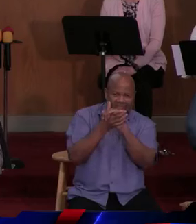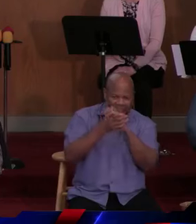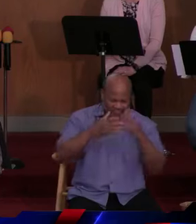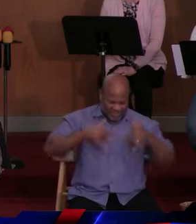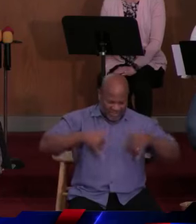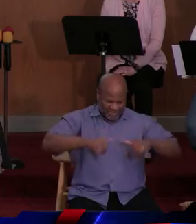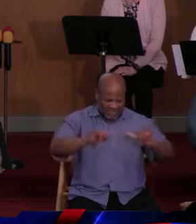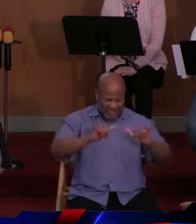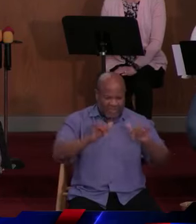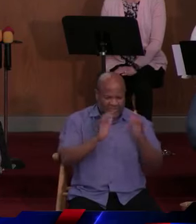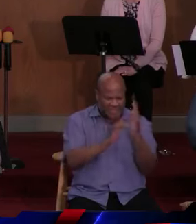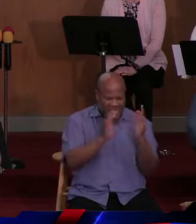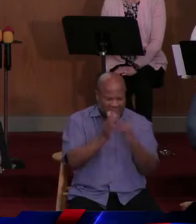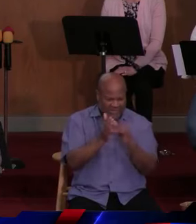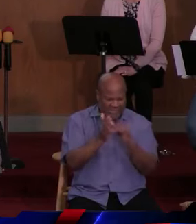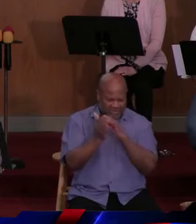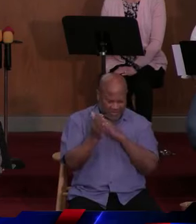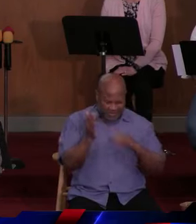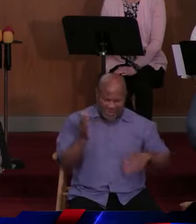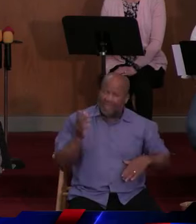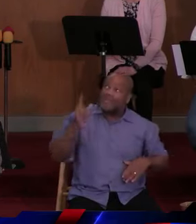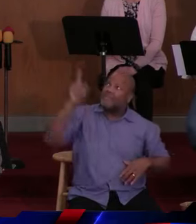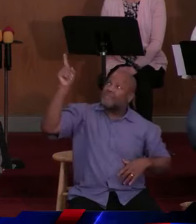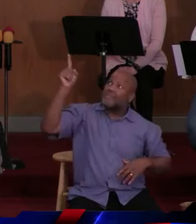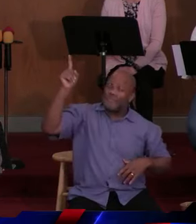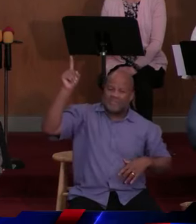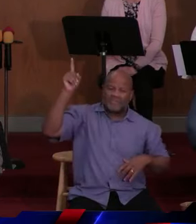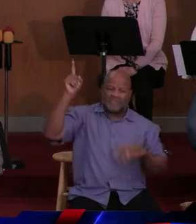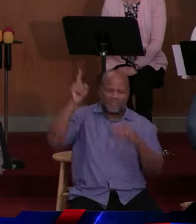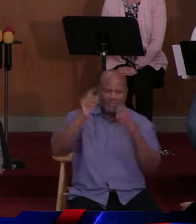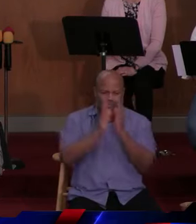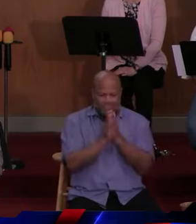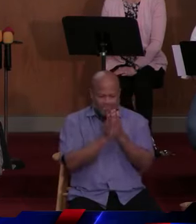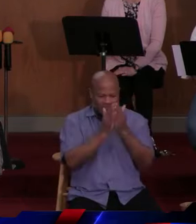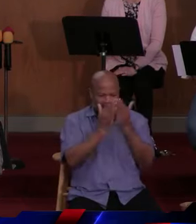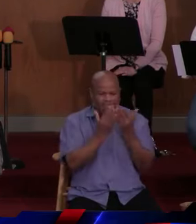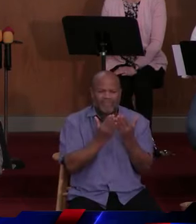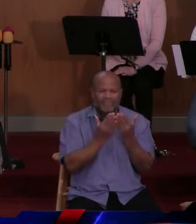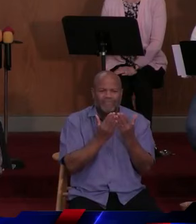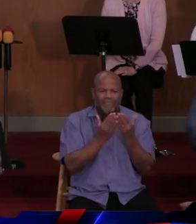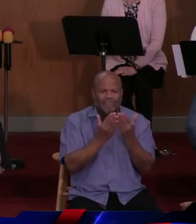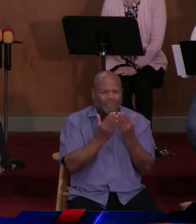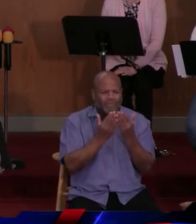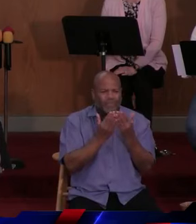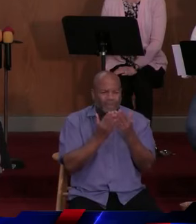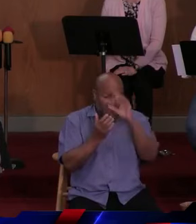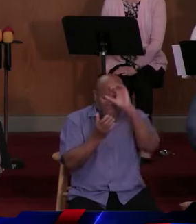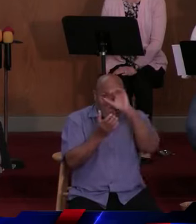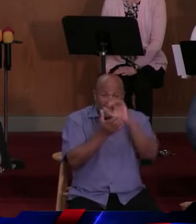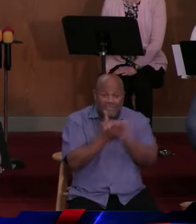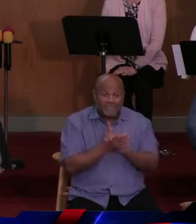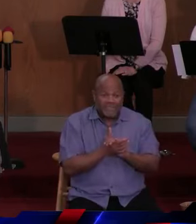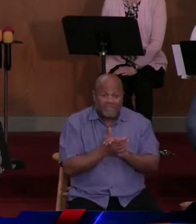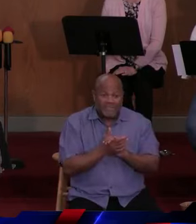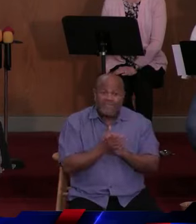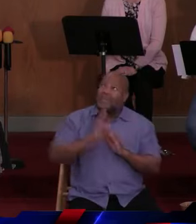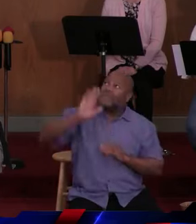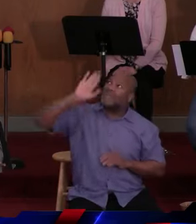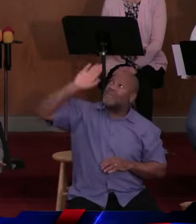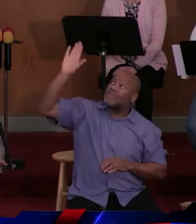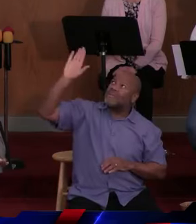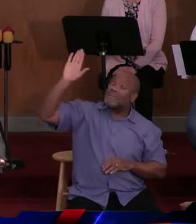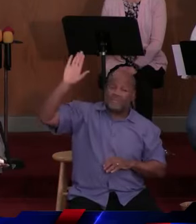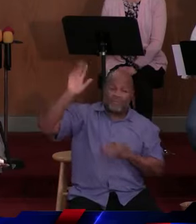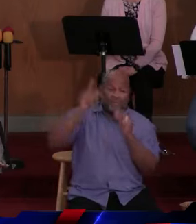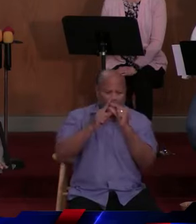the biblical Jesus is still enough? We're called to proclaim that you can build a life on the word of God.